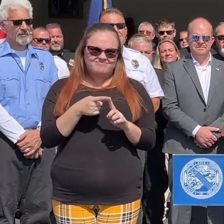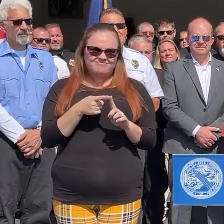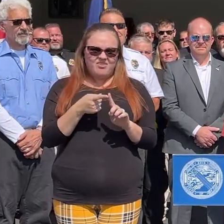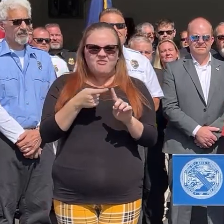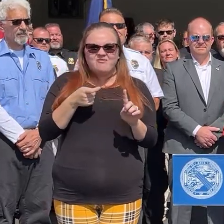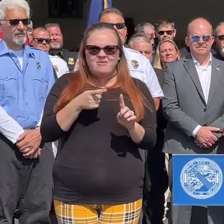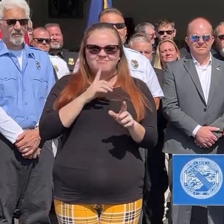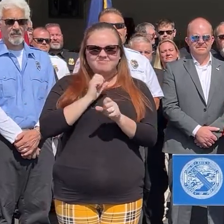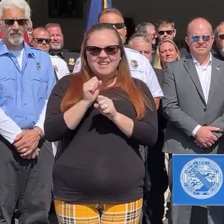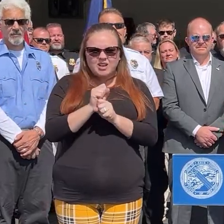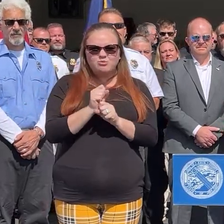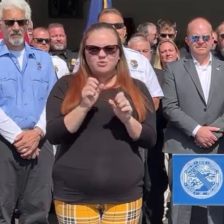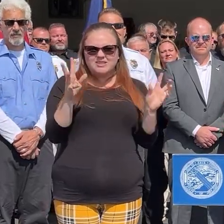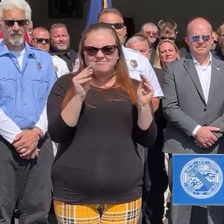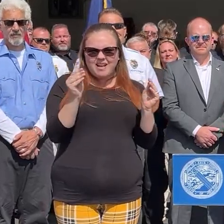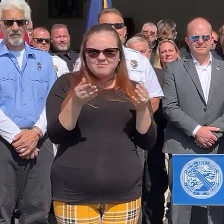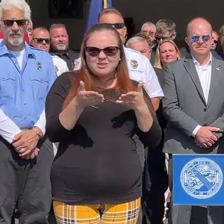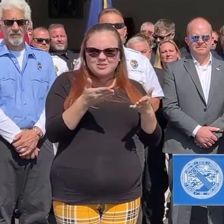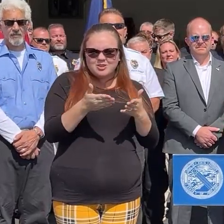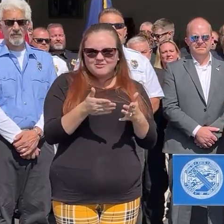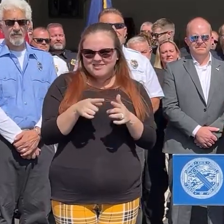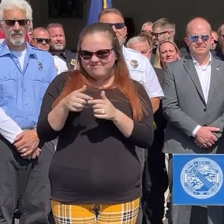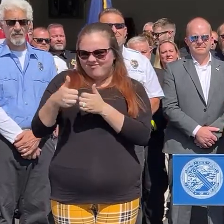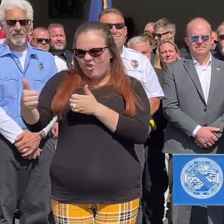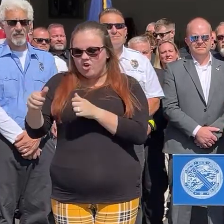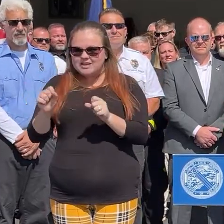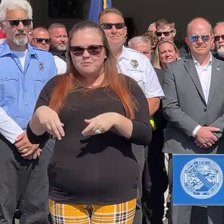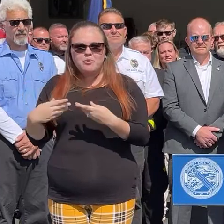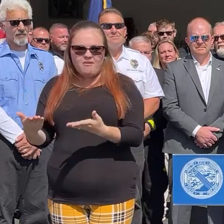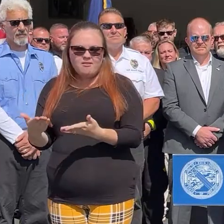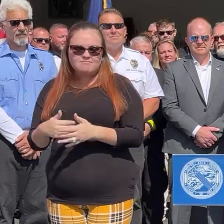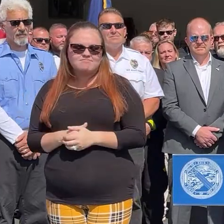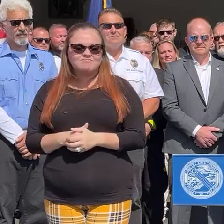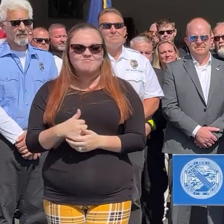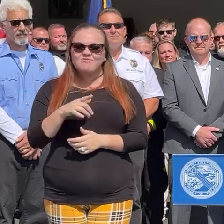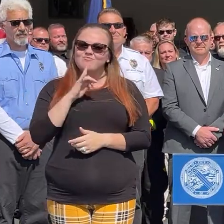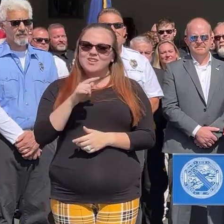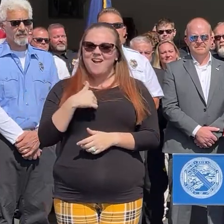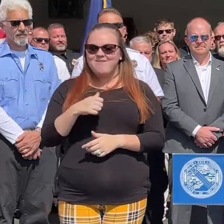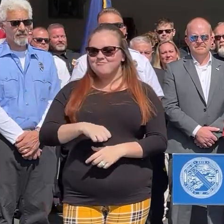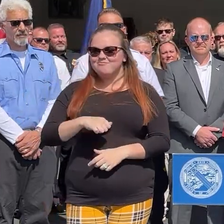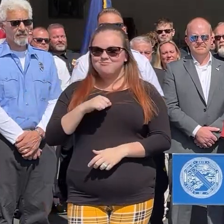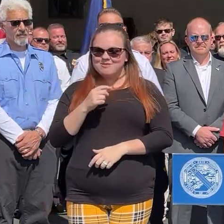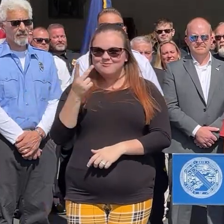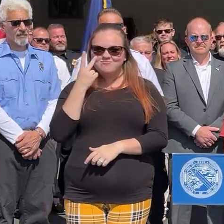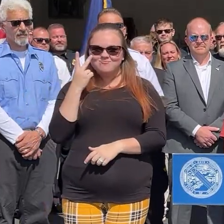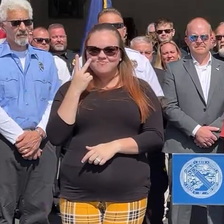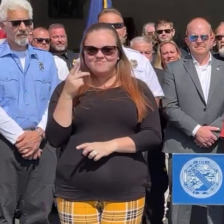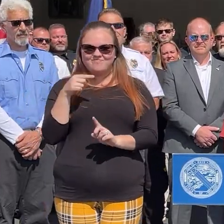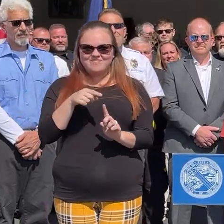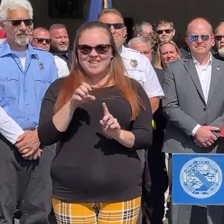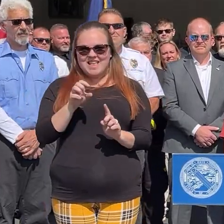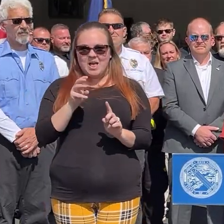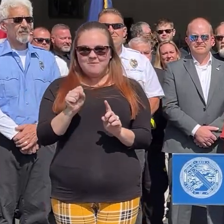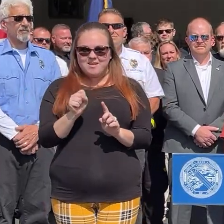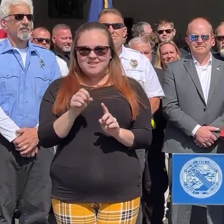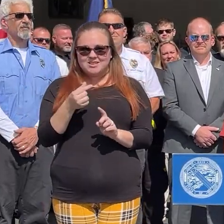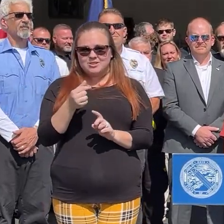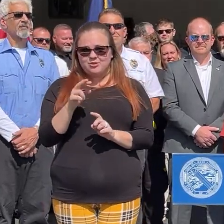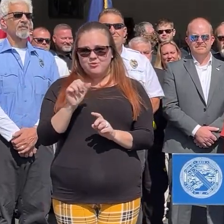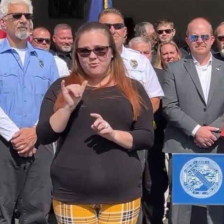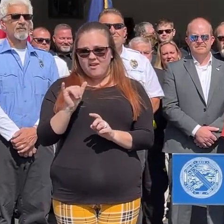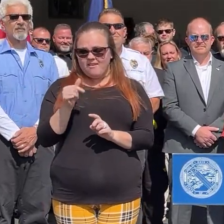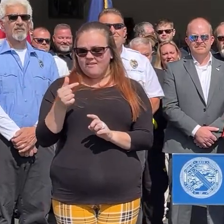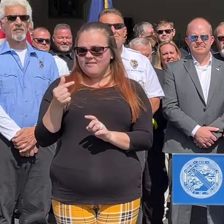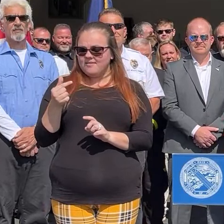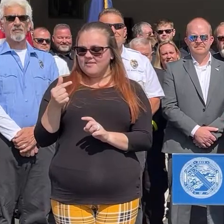the ambulance business. So I've been very privileged to watch our Deputy Commissioner of EMS, Greg Gill, and